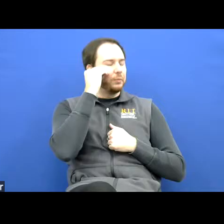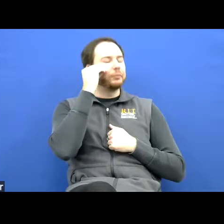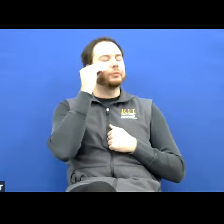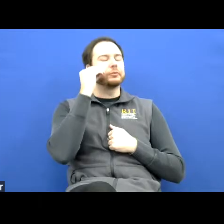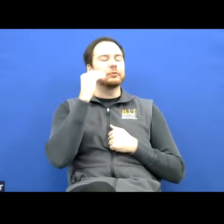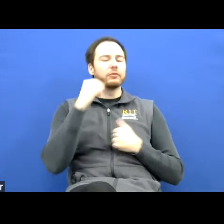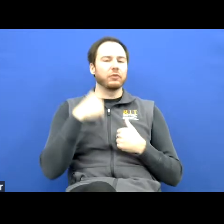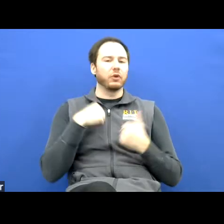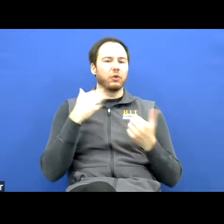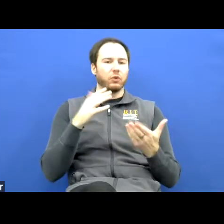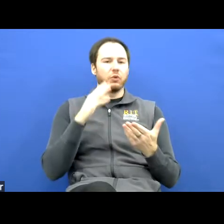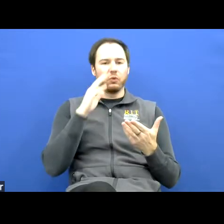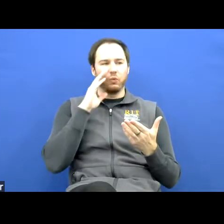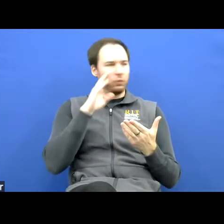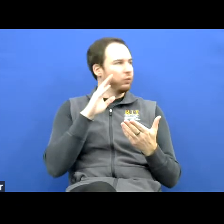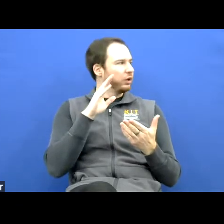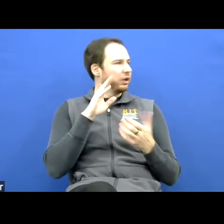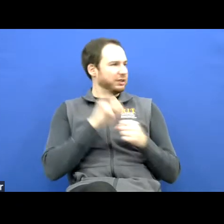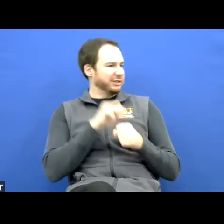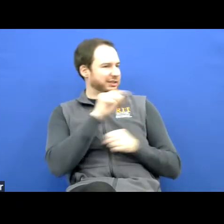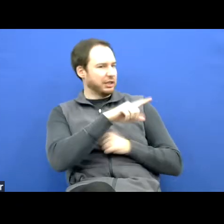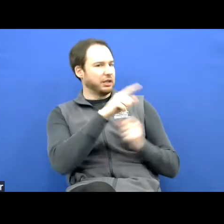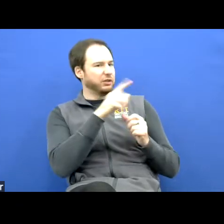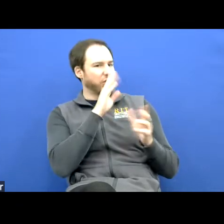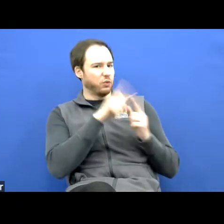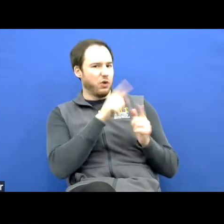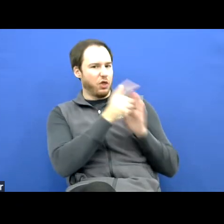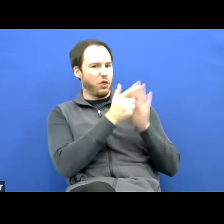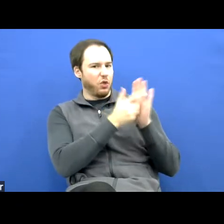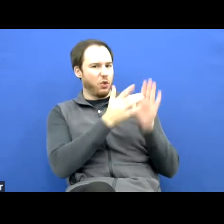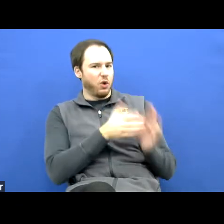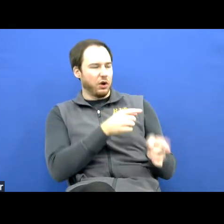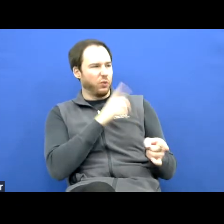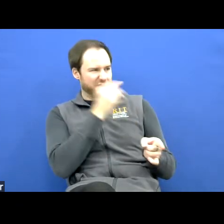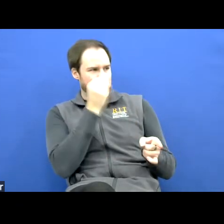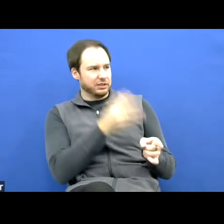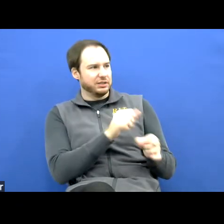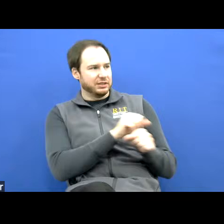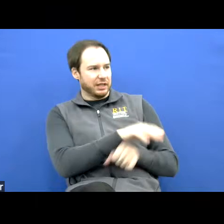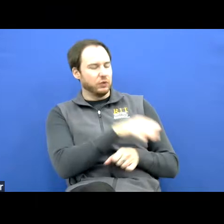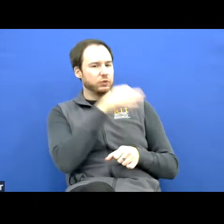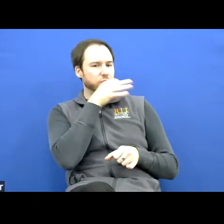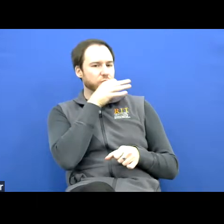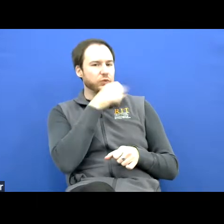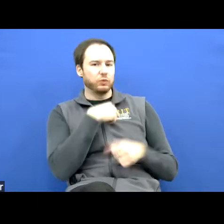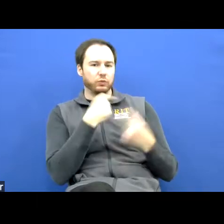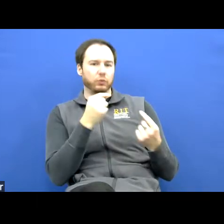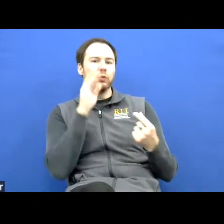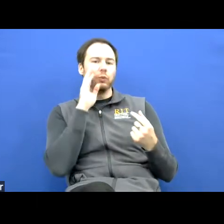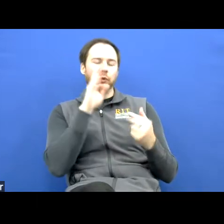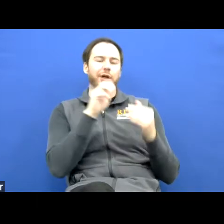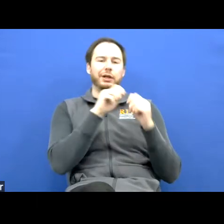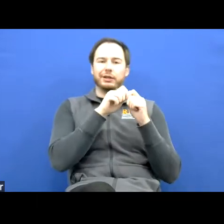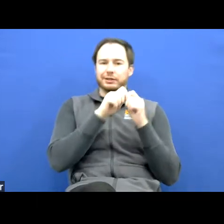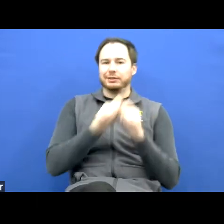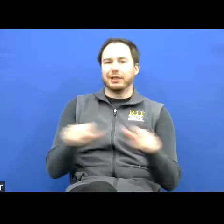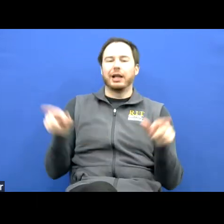so I'll send you what that potential changes, so that what we'll be doing then is we'll send out an